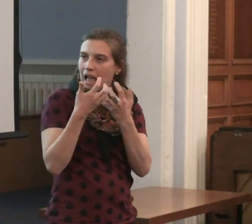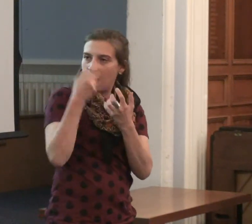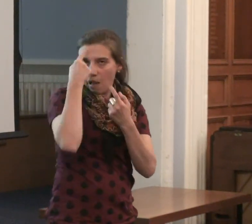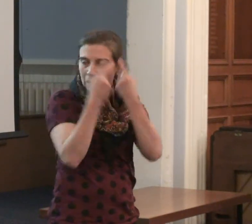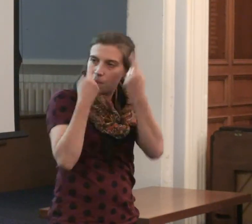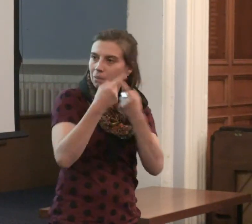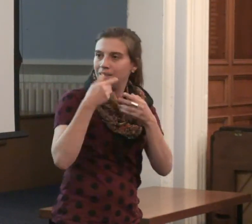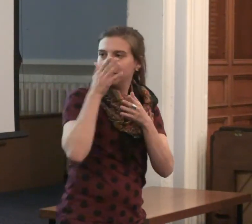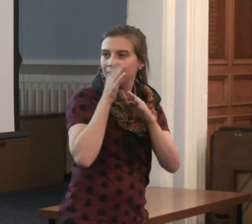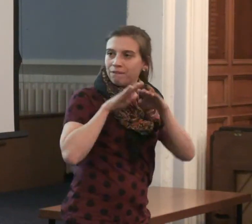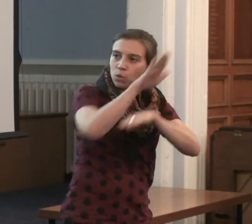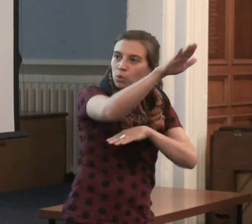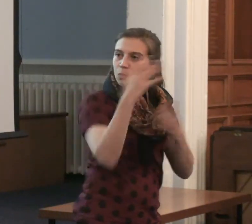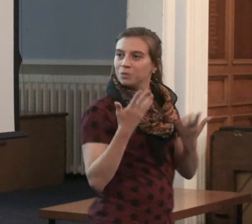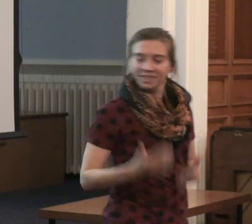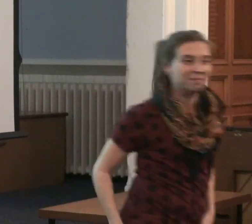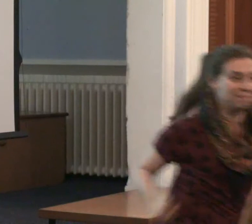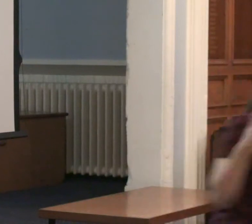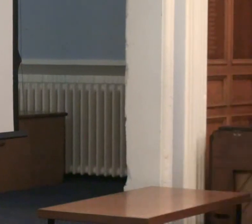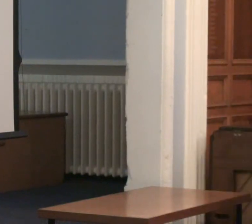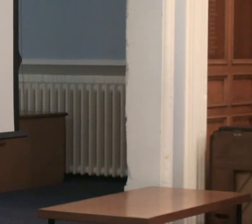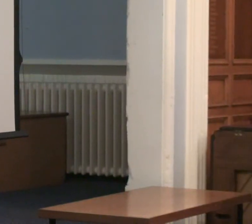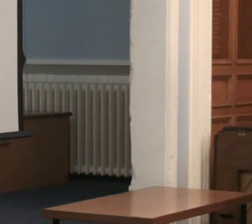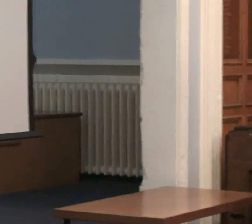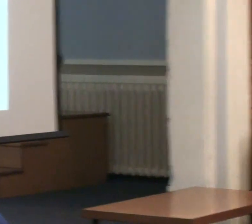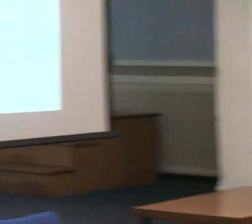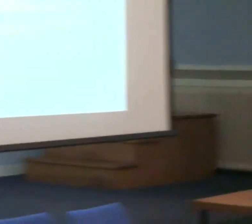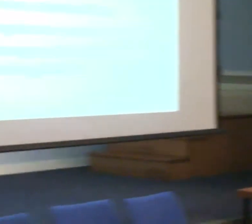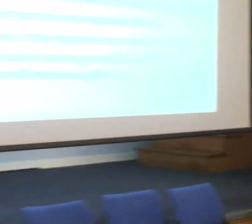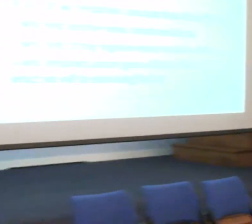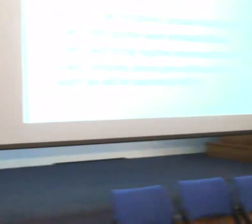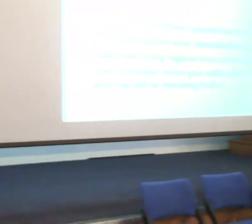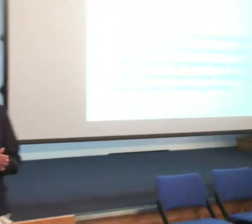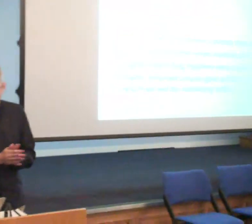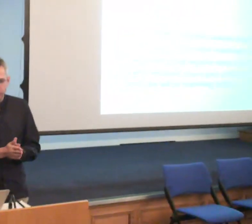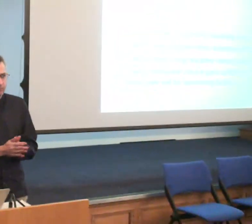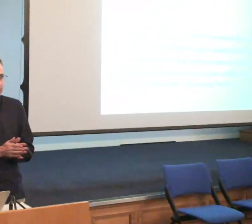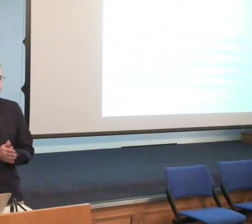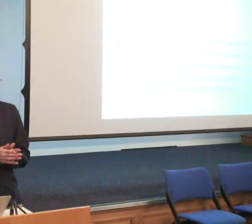So I'm just wondering if you're, you know, what your next steps are now and any future plans that you have.